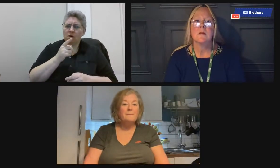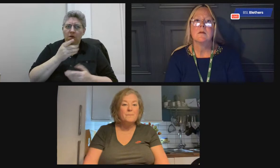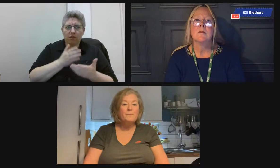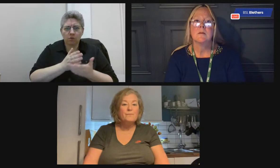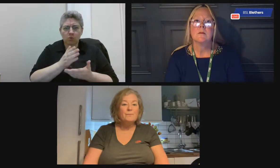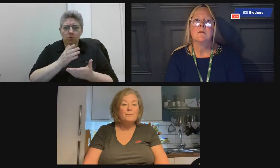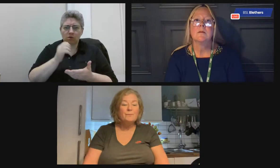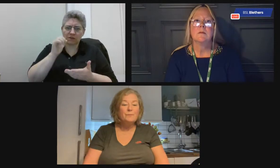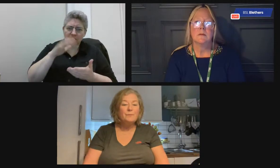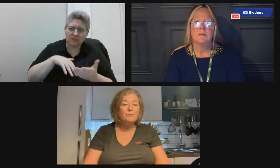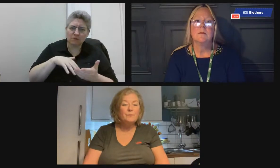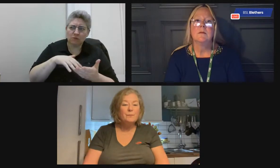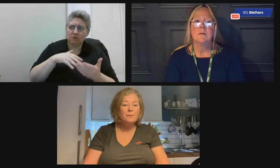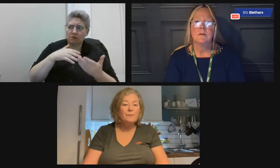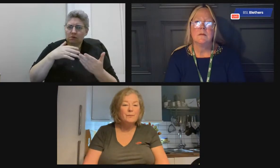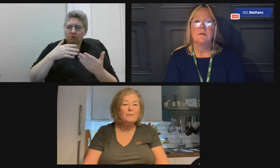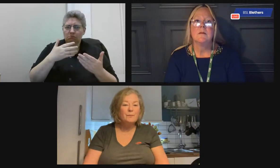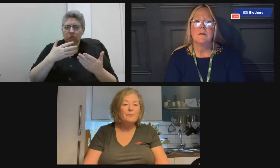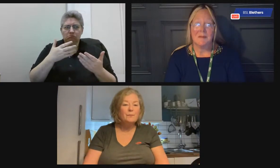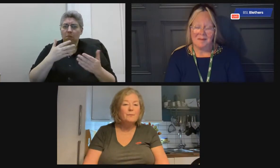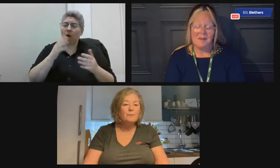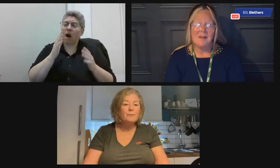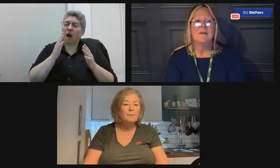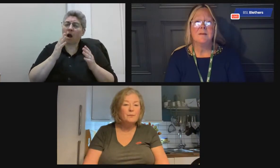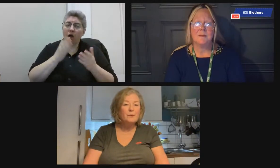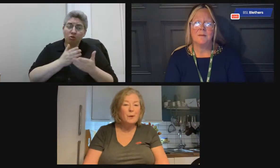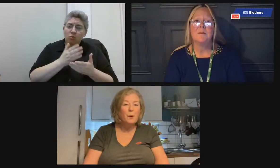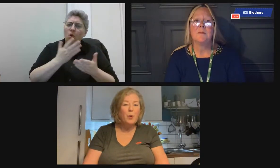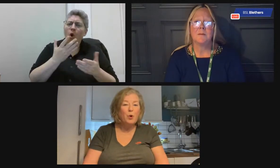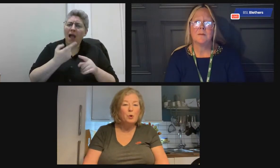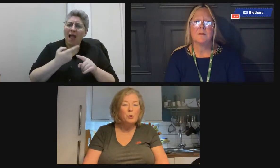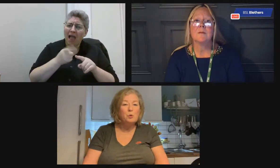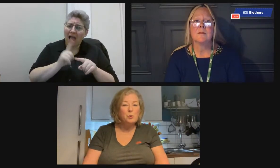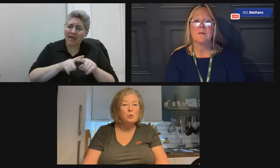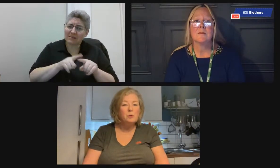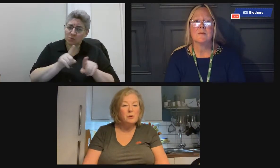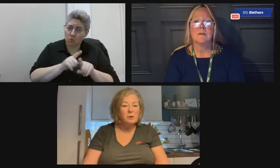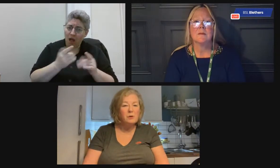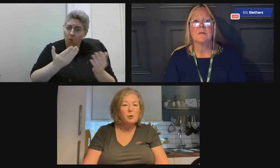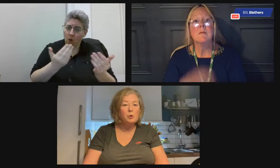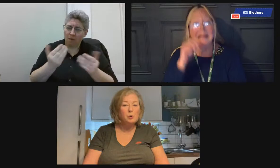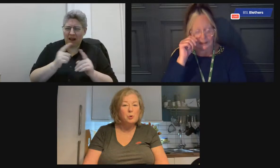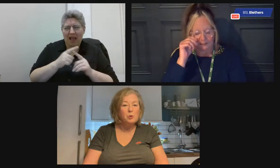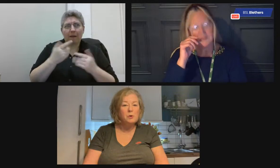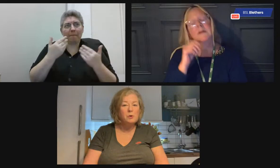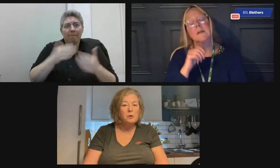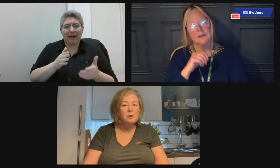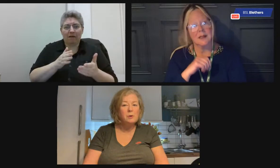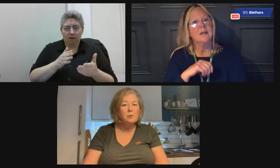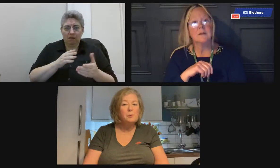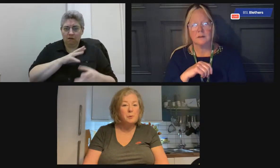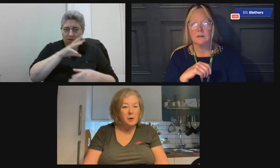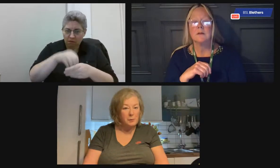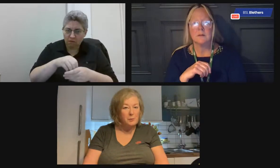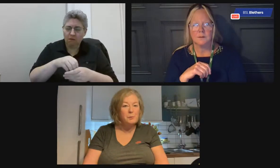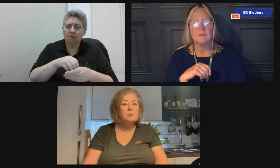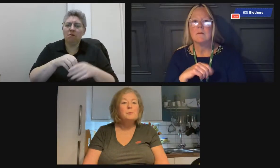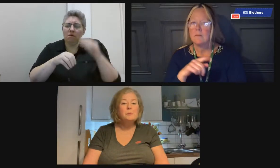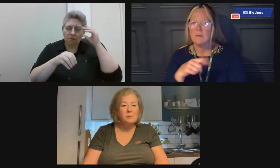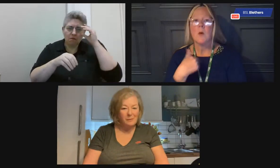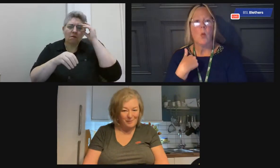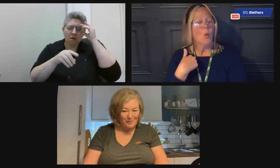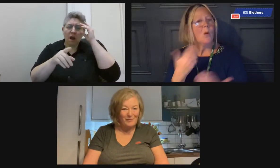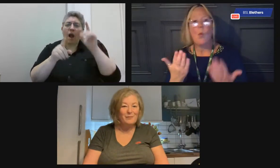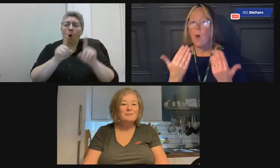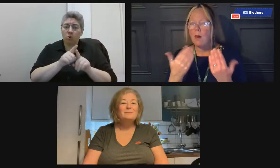MacMillan. There's a Zoom service for people who are going through that experience and people who have been through that experience